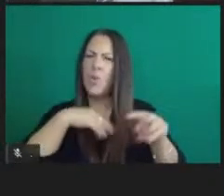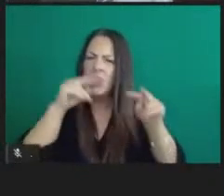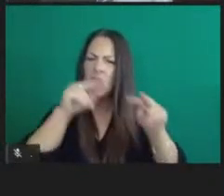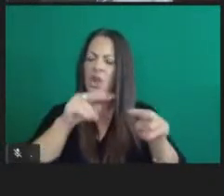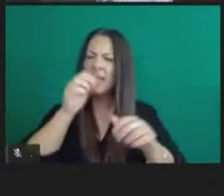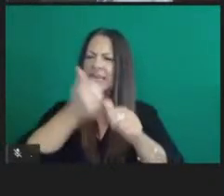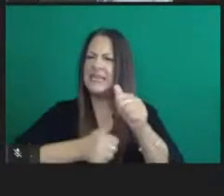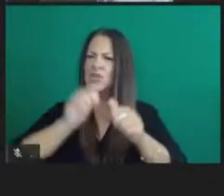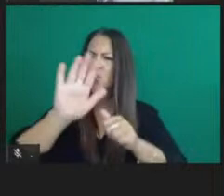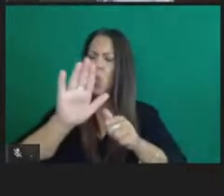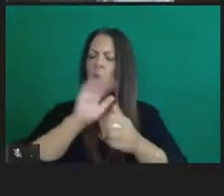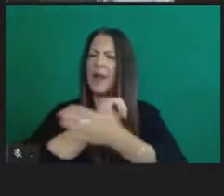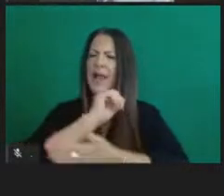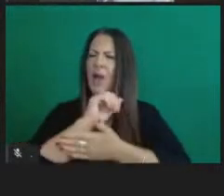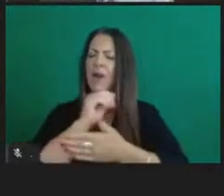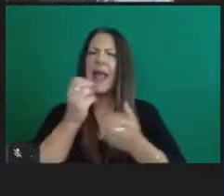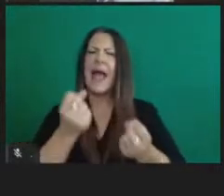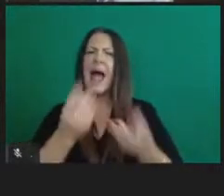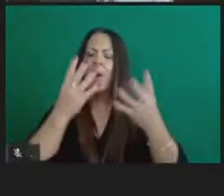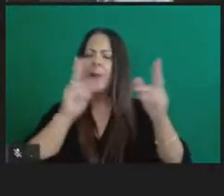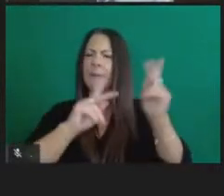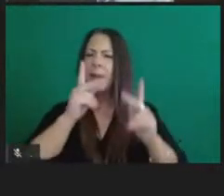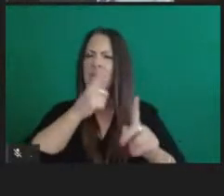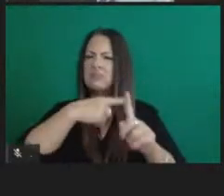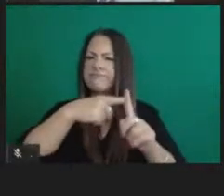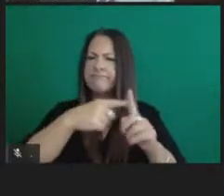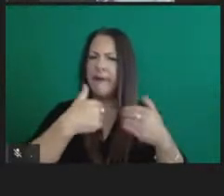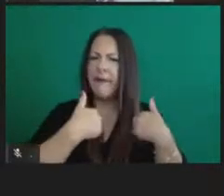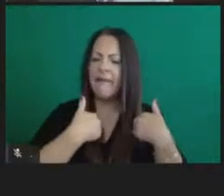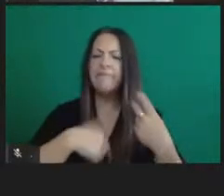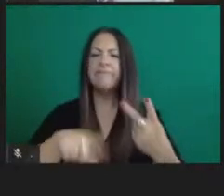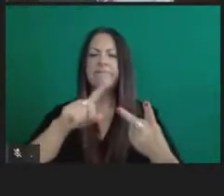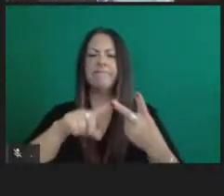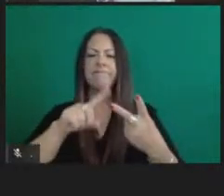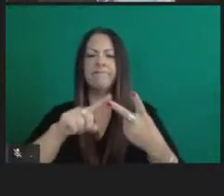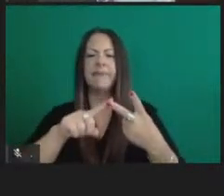an adjusted case rate, and then a health equity metric.